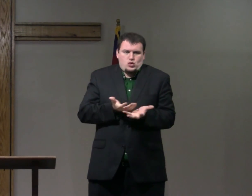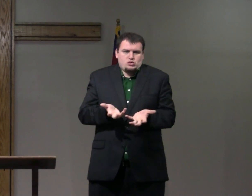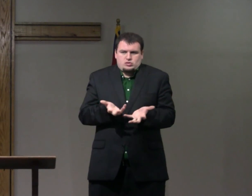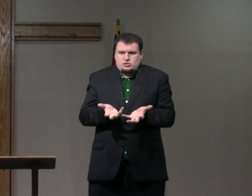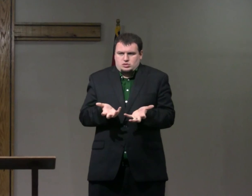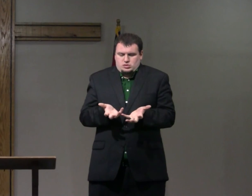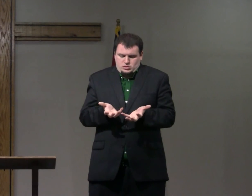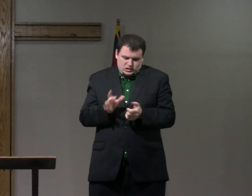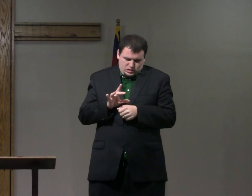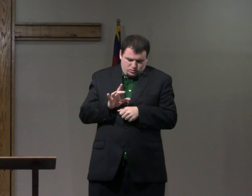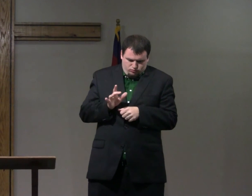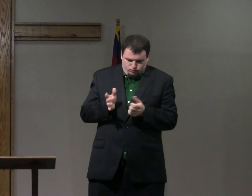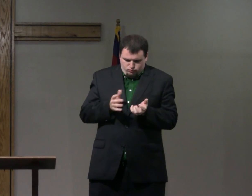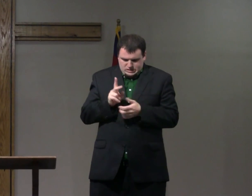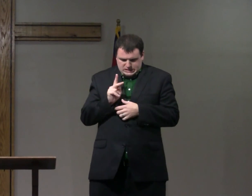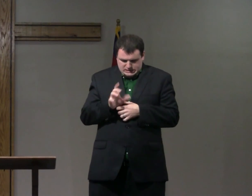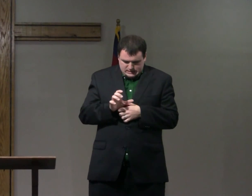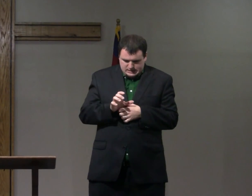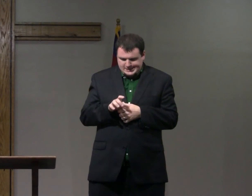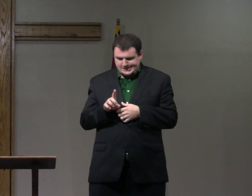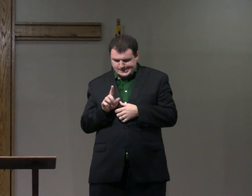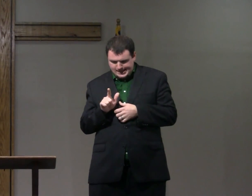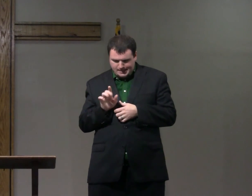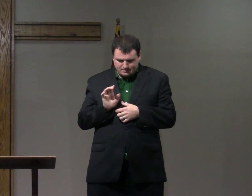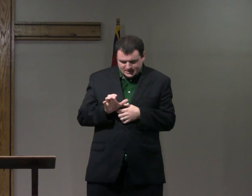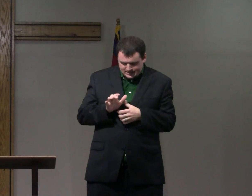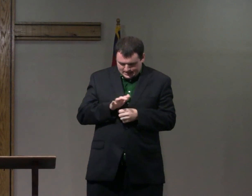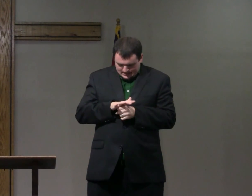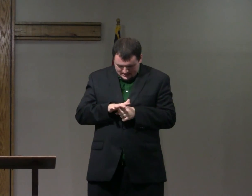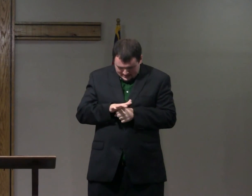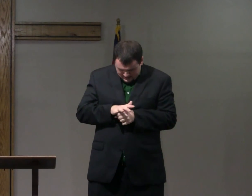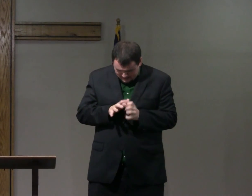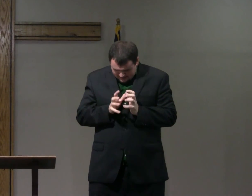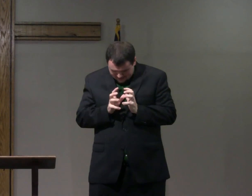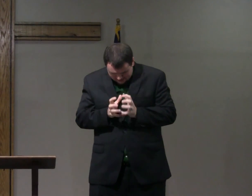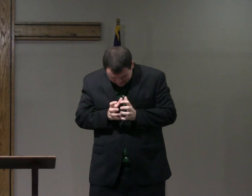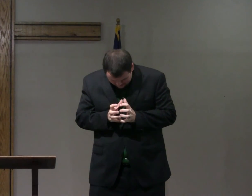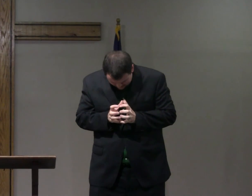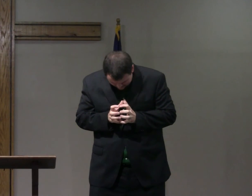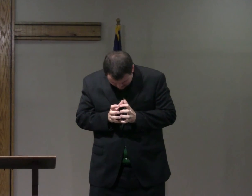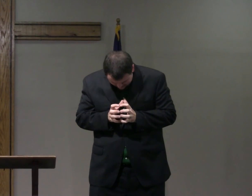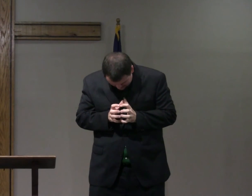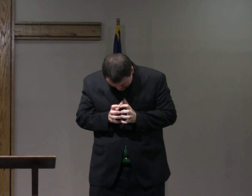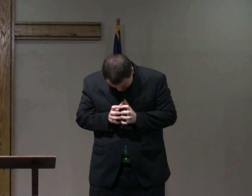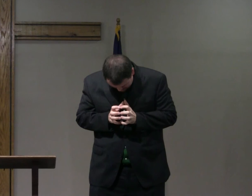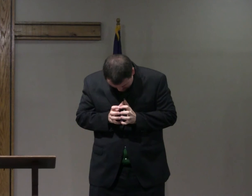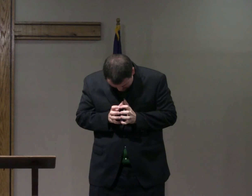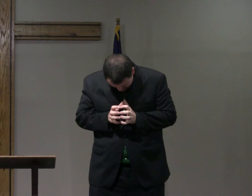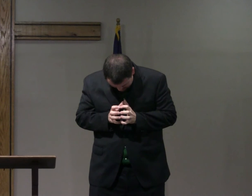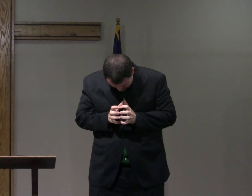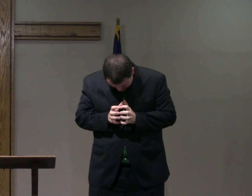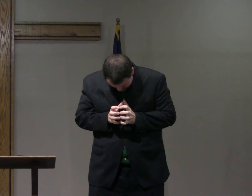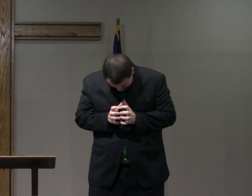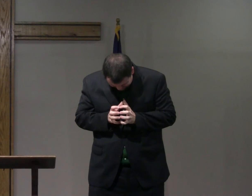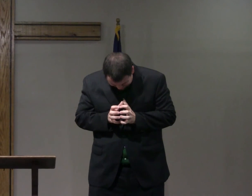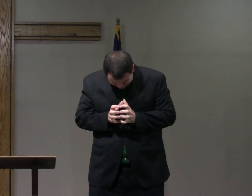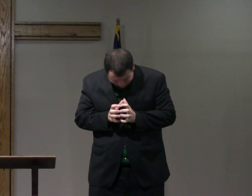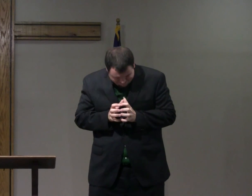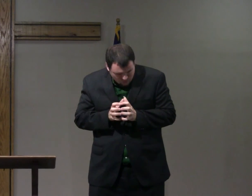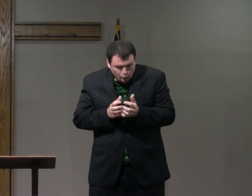our own lives, and it's all about me and what it is here in Kansas City and DLBC. That's all we look